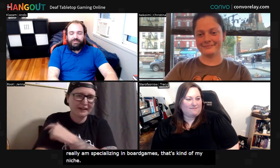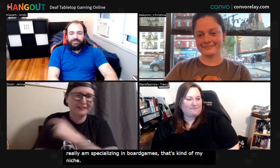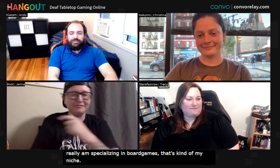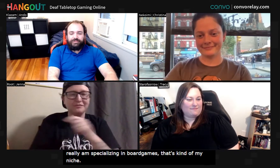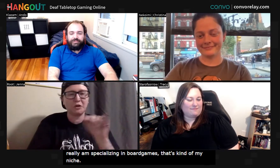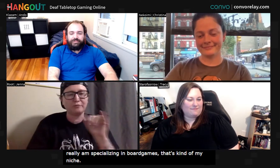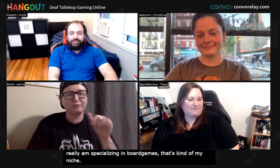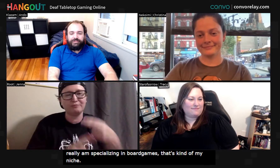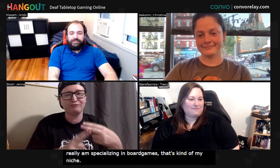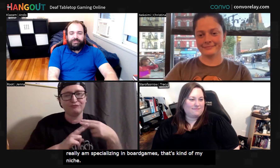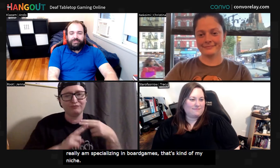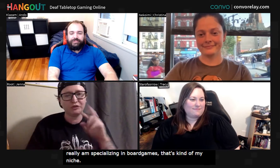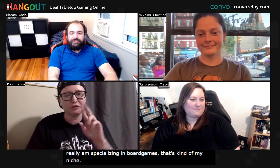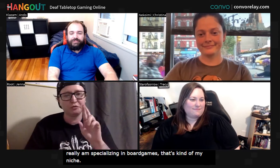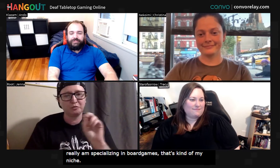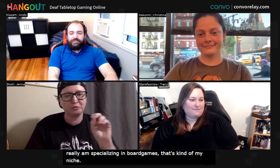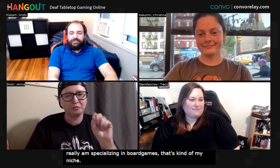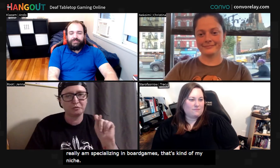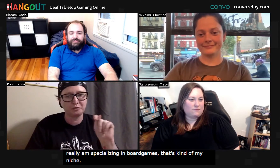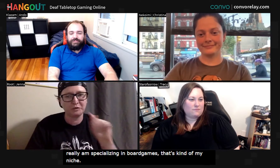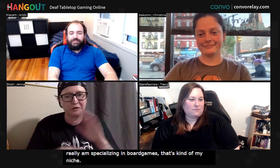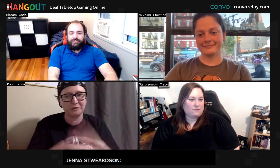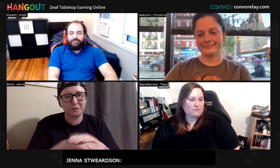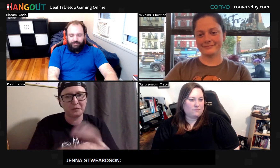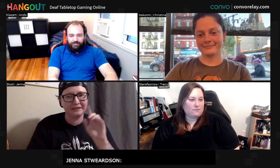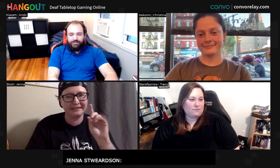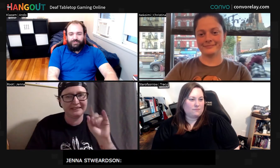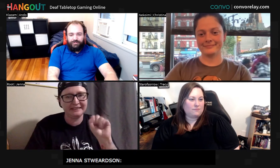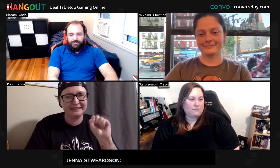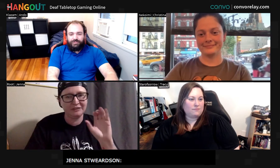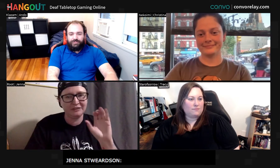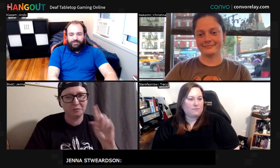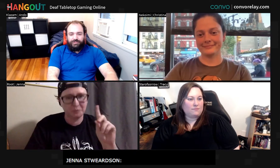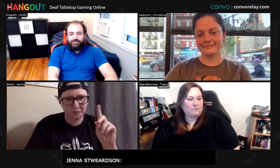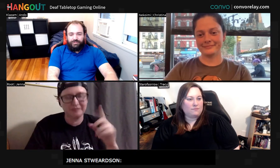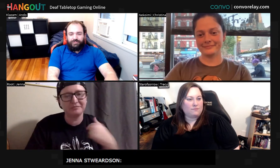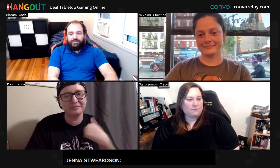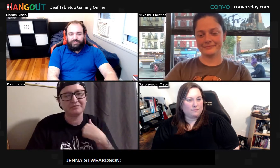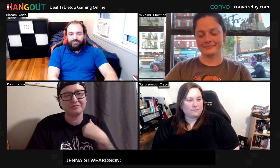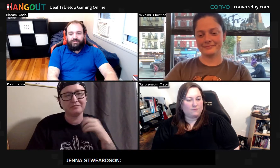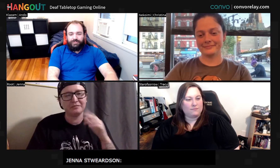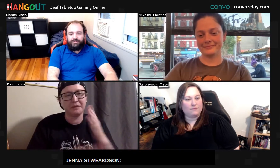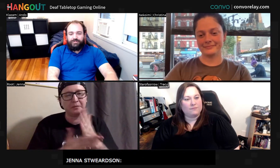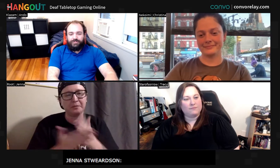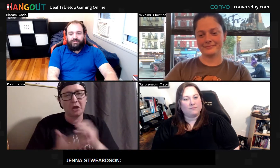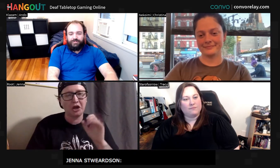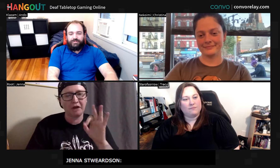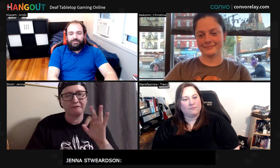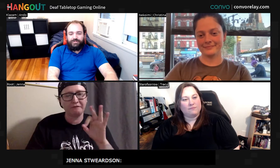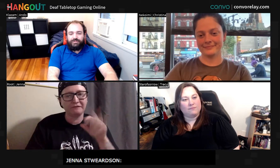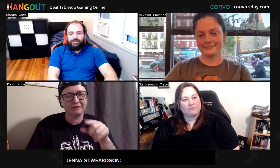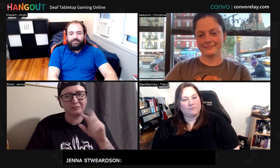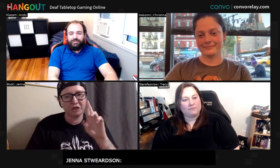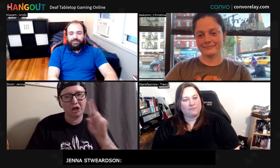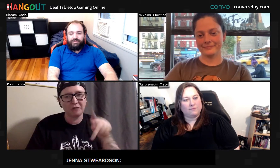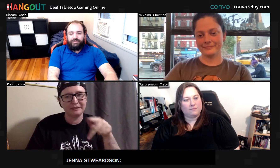and that's my same name, also known as Root, and it's it's my game name, and I'm also part of